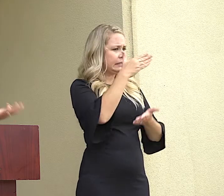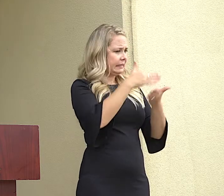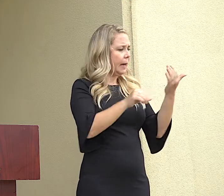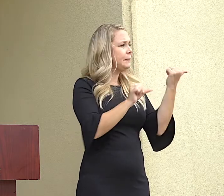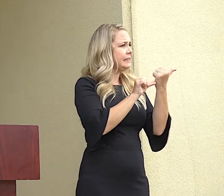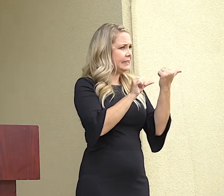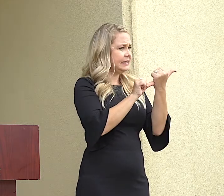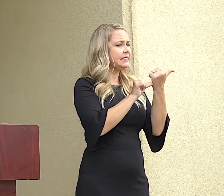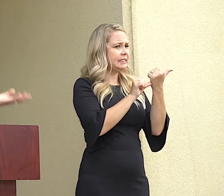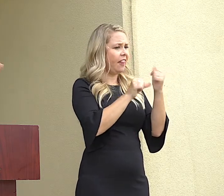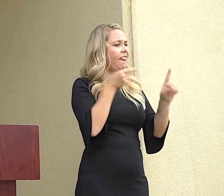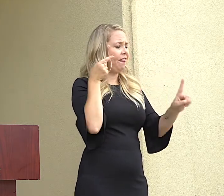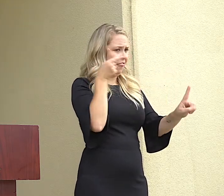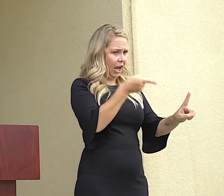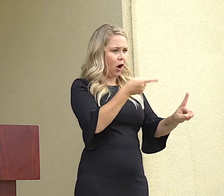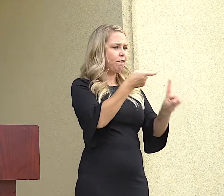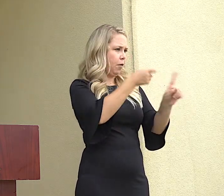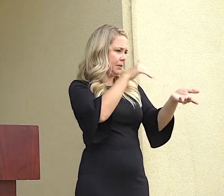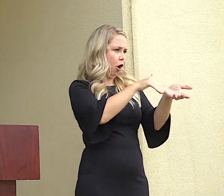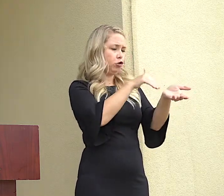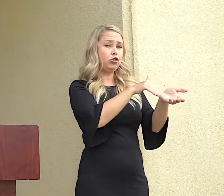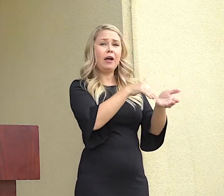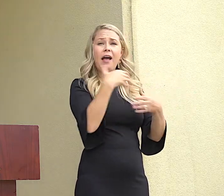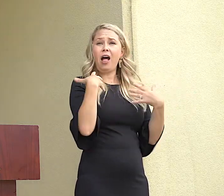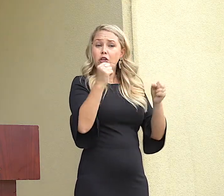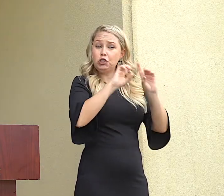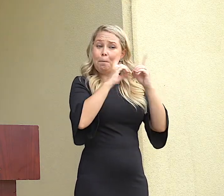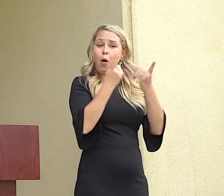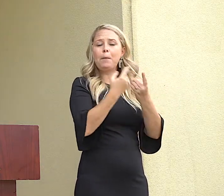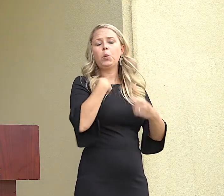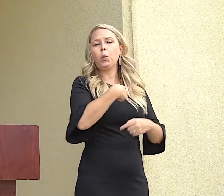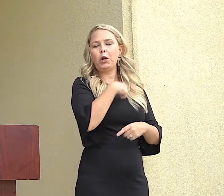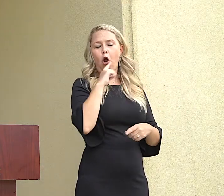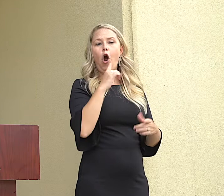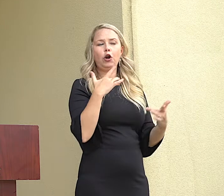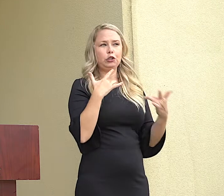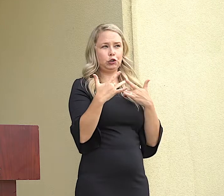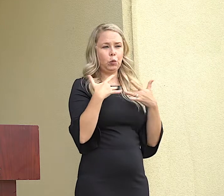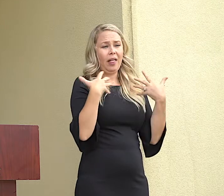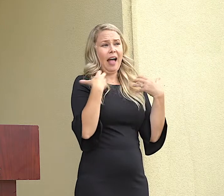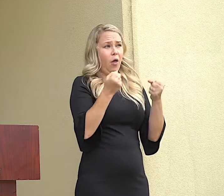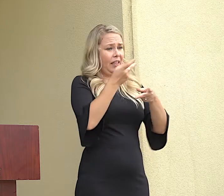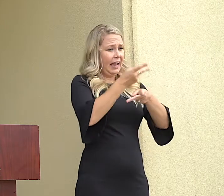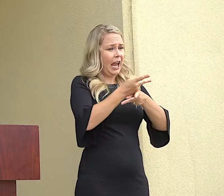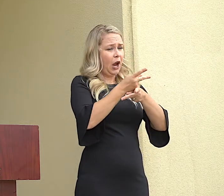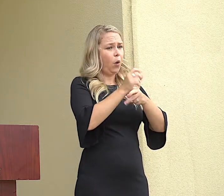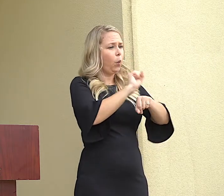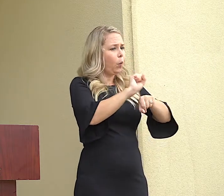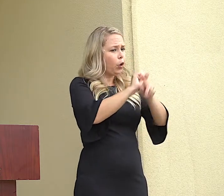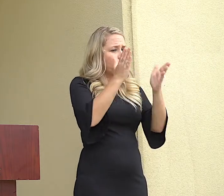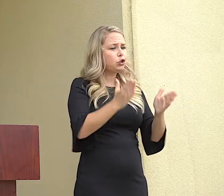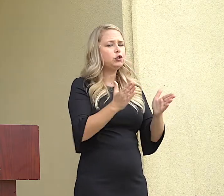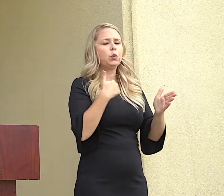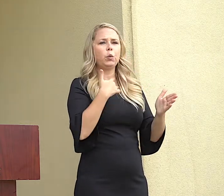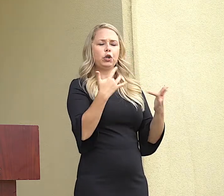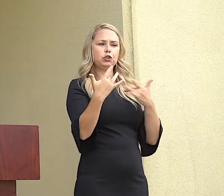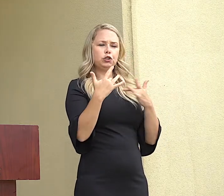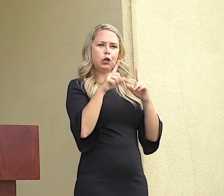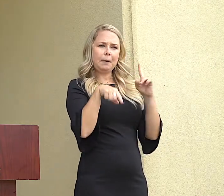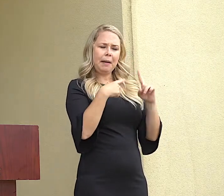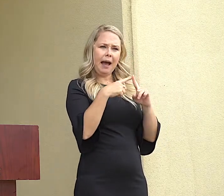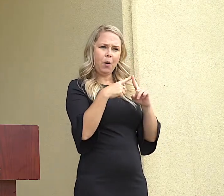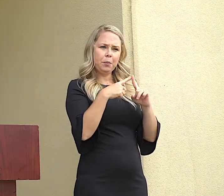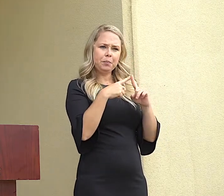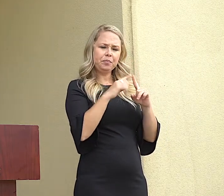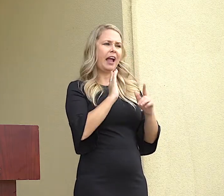assistance from an ND there. In the case with the health department, we are particularly concerned about healthcare workers. We're very concerned about